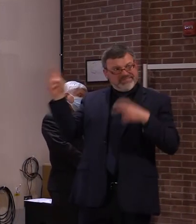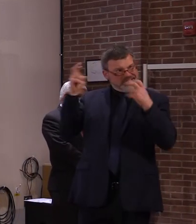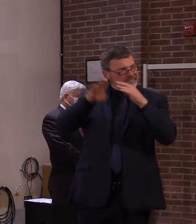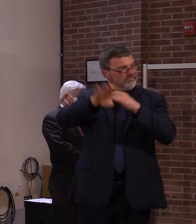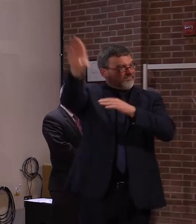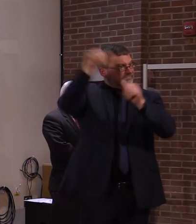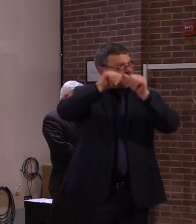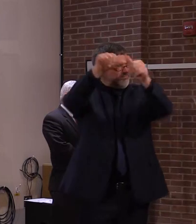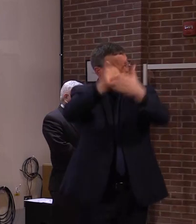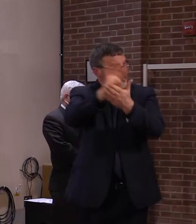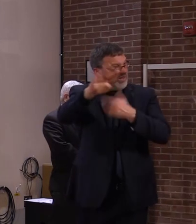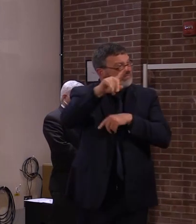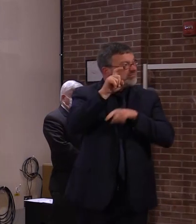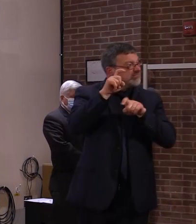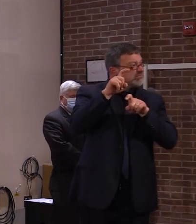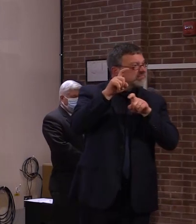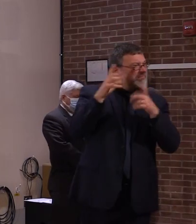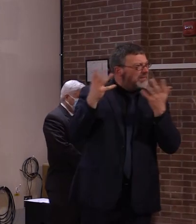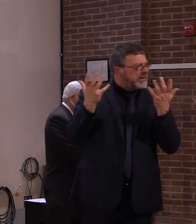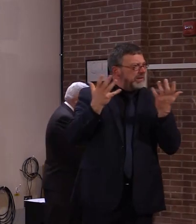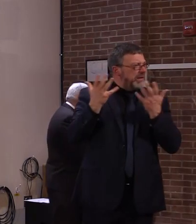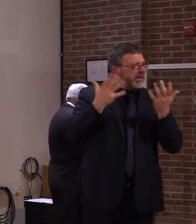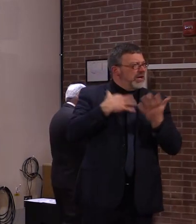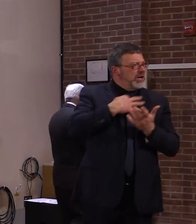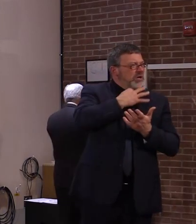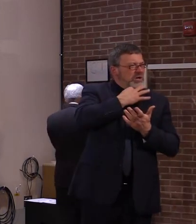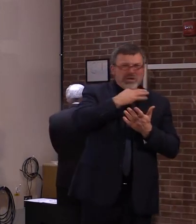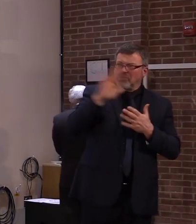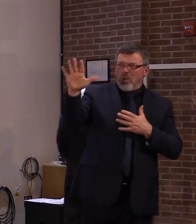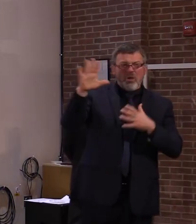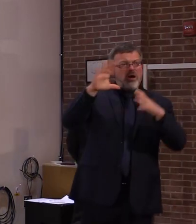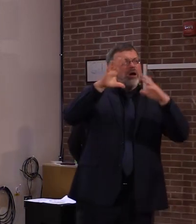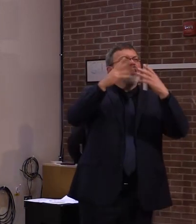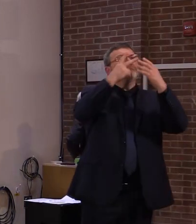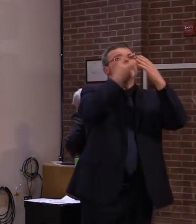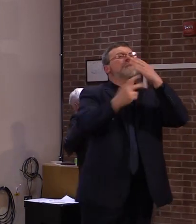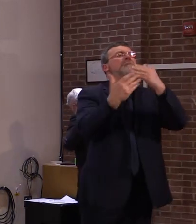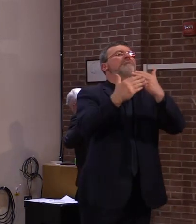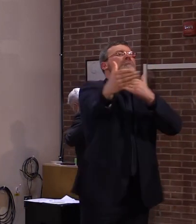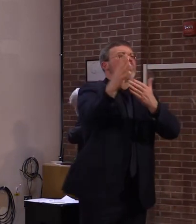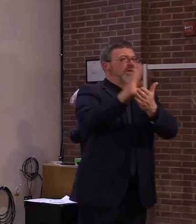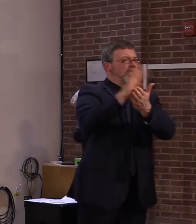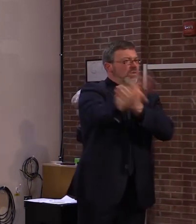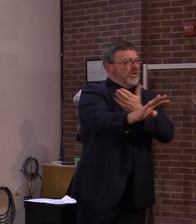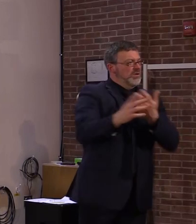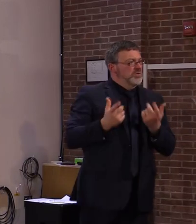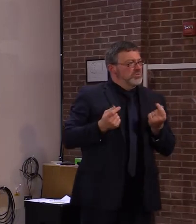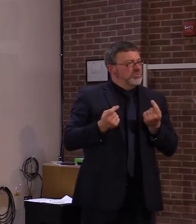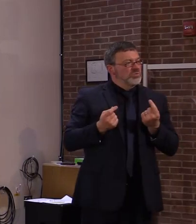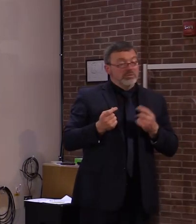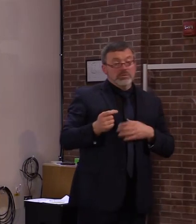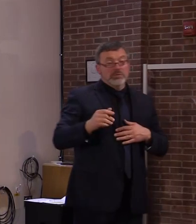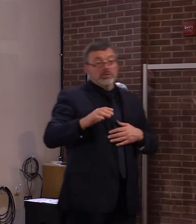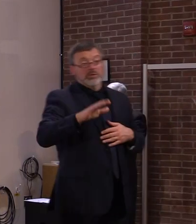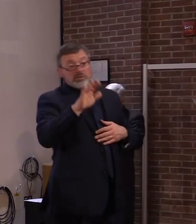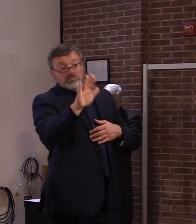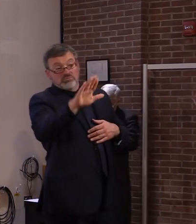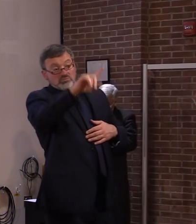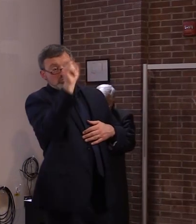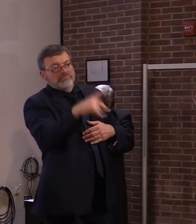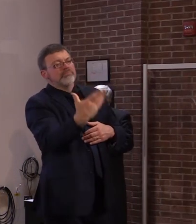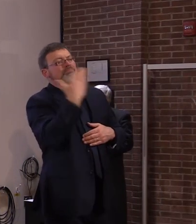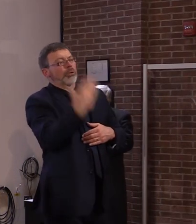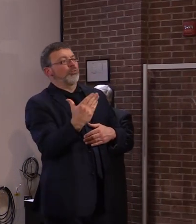modeling foresaw under that scenario? Yeah, no, thanks for the question, Peter. So, you know, this is the ensemble model from the CDC. It